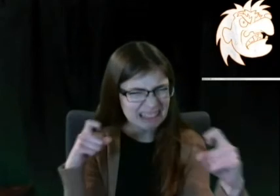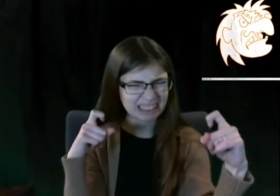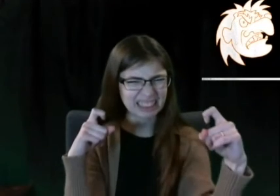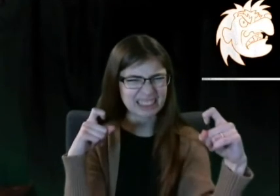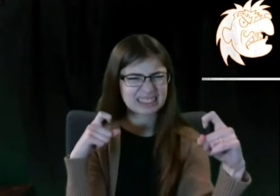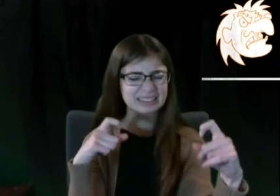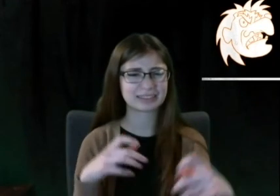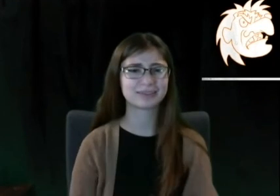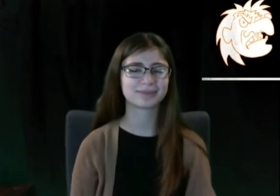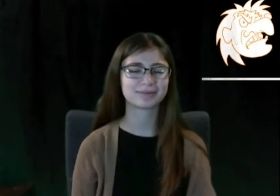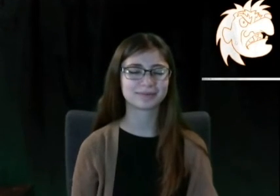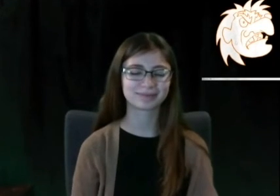Ugly.